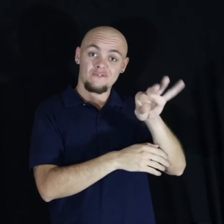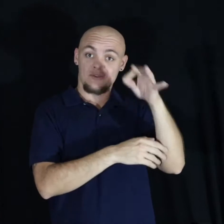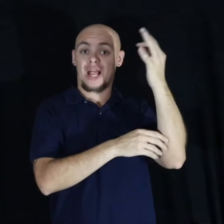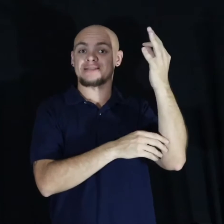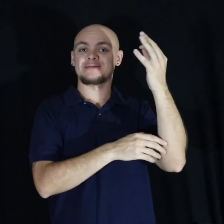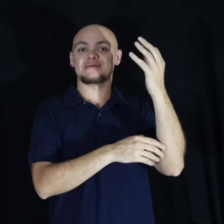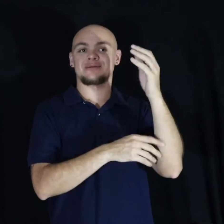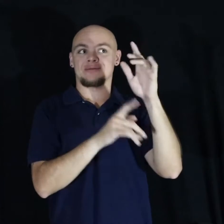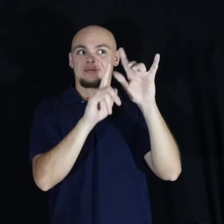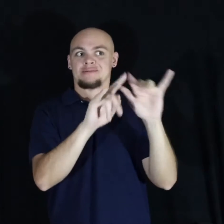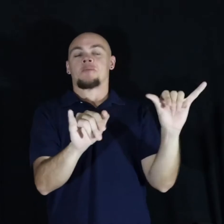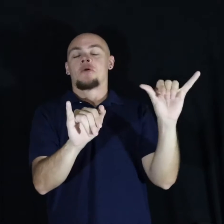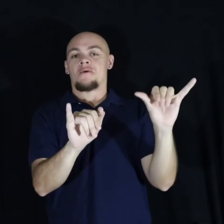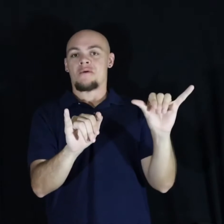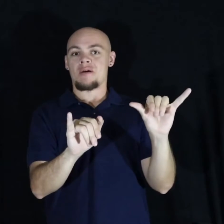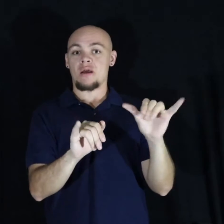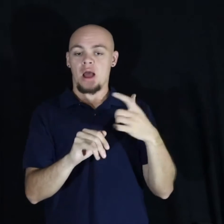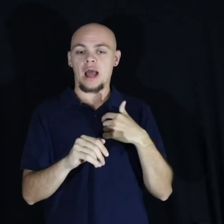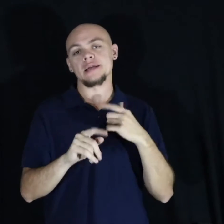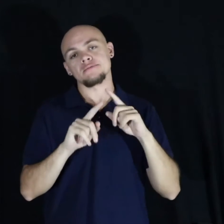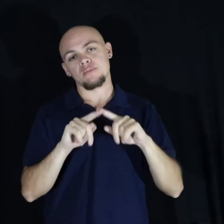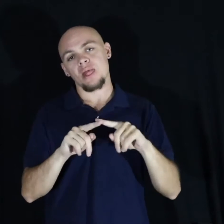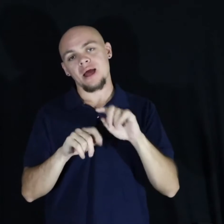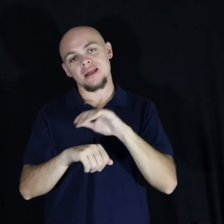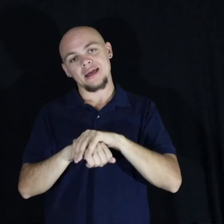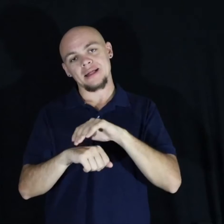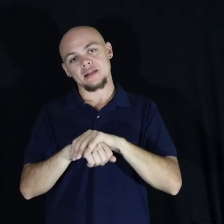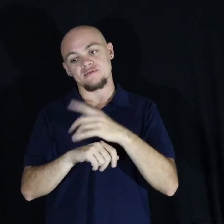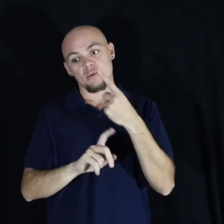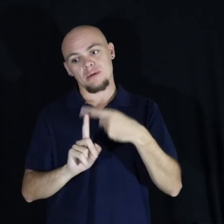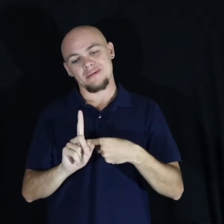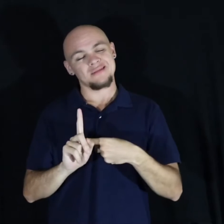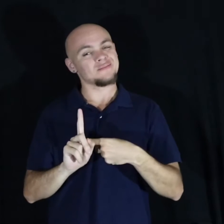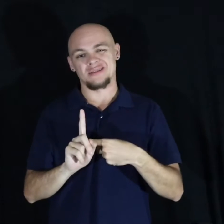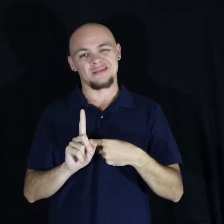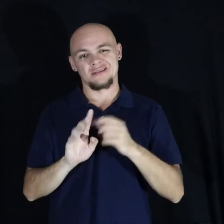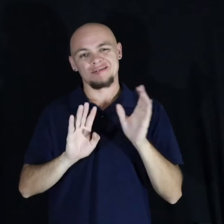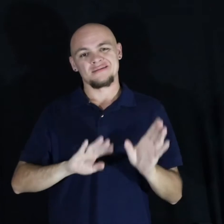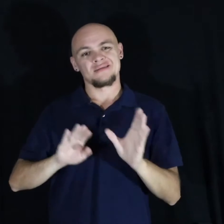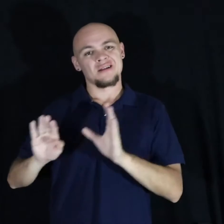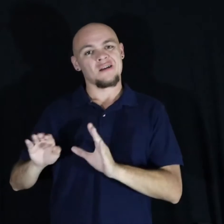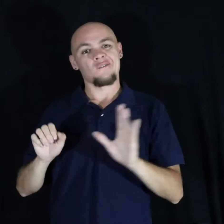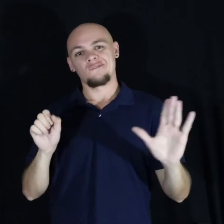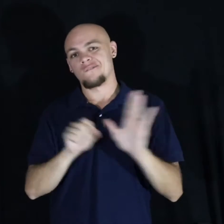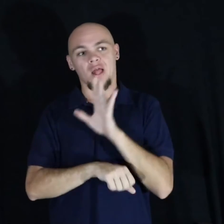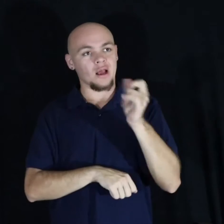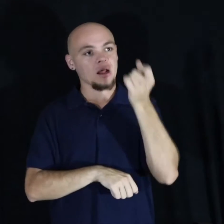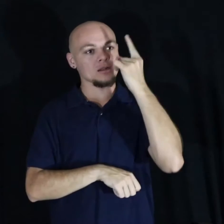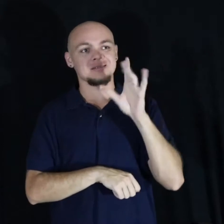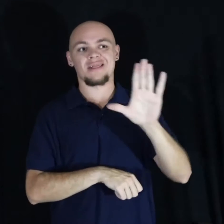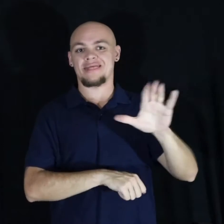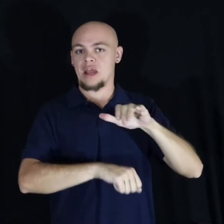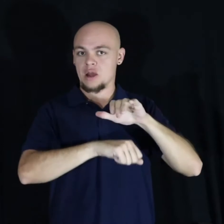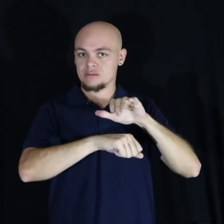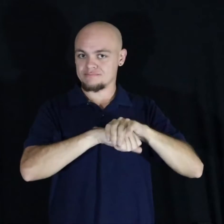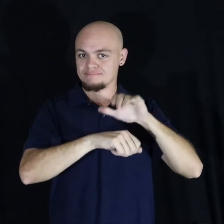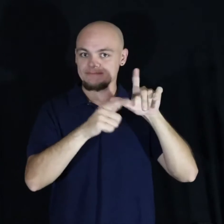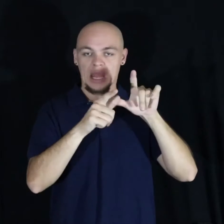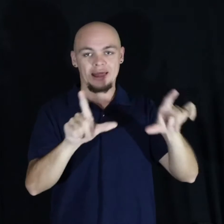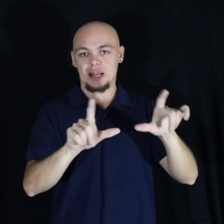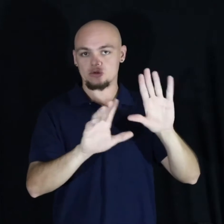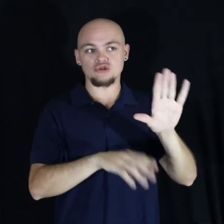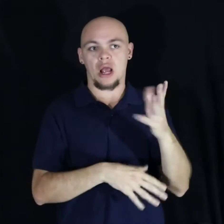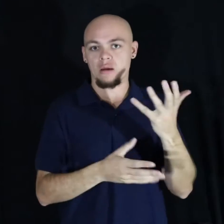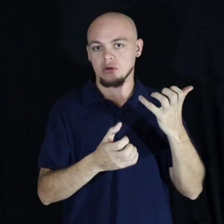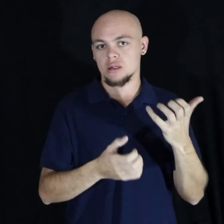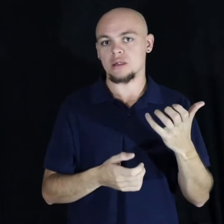thought, though I could have relied on English to get by, it had been a big aspiration of mine to fully grasp the language, reason why I spent most of my time on